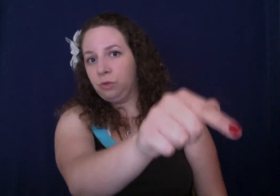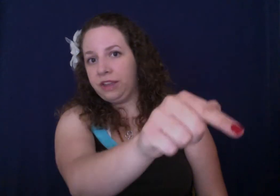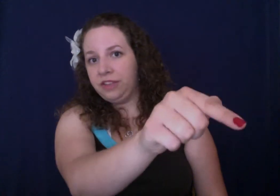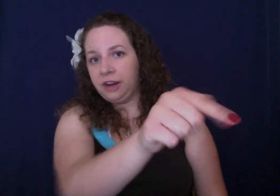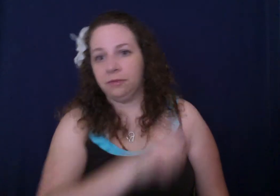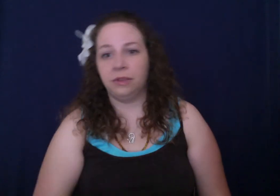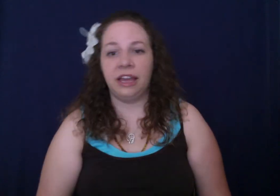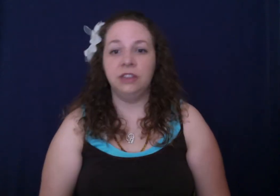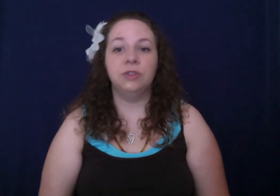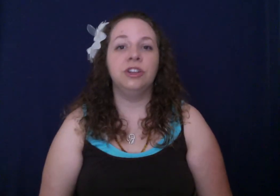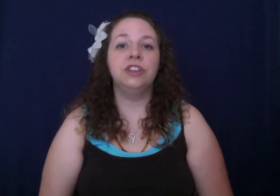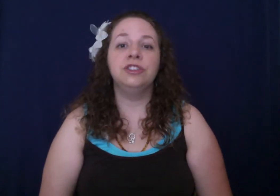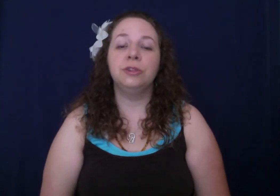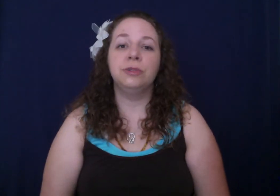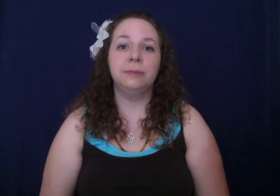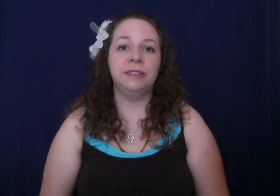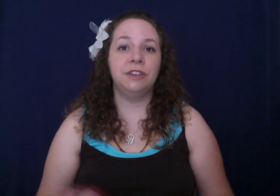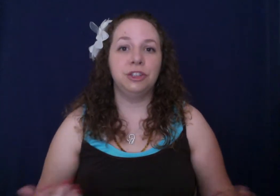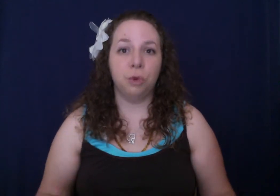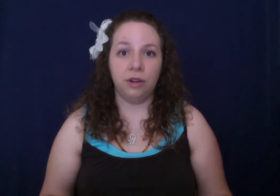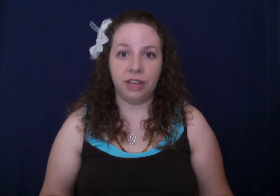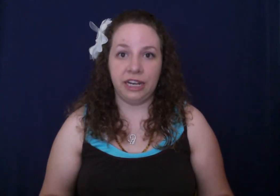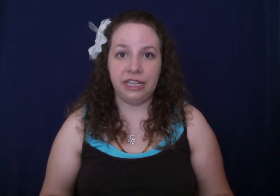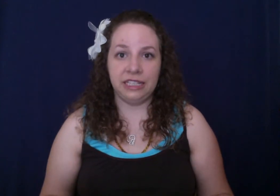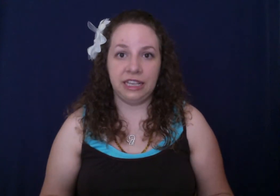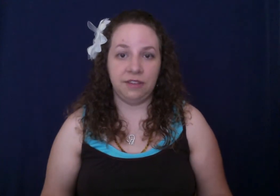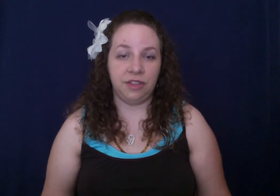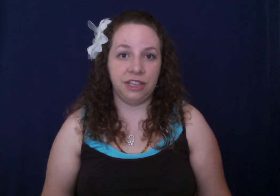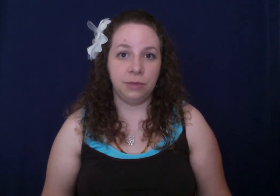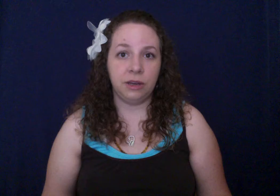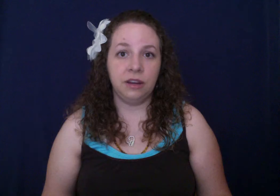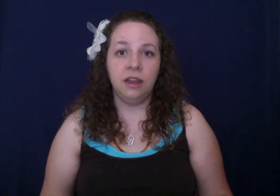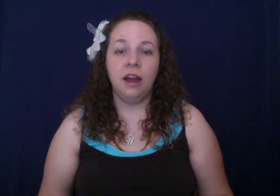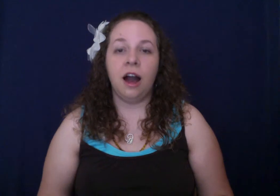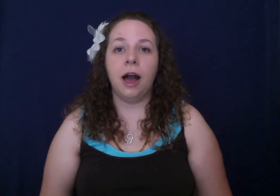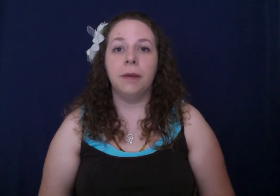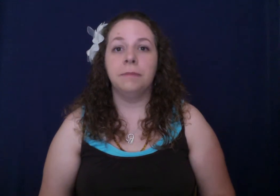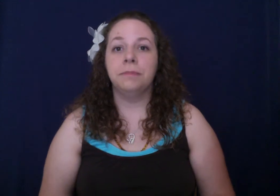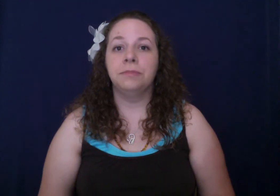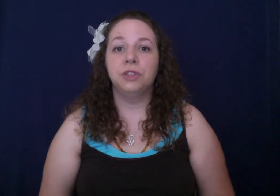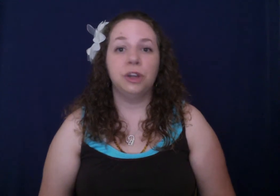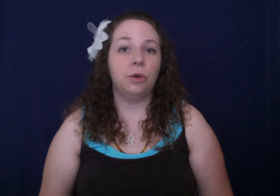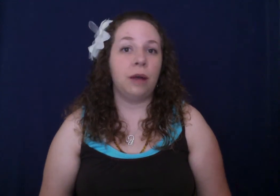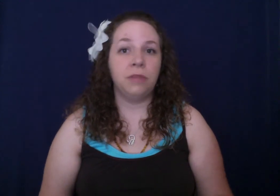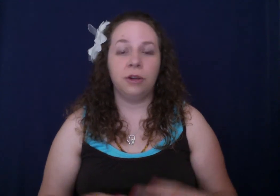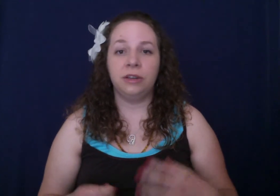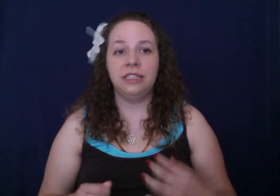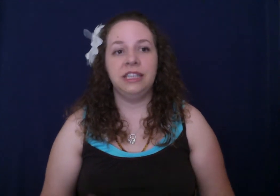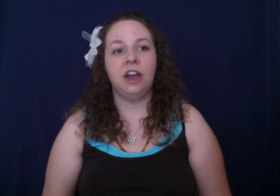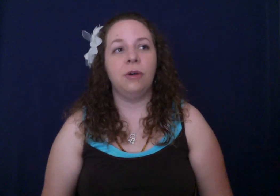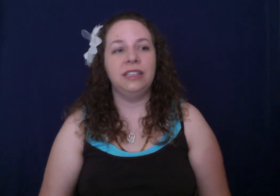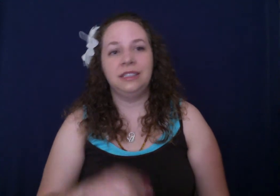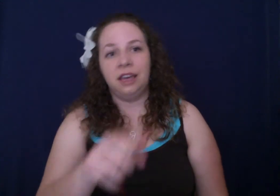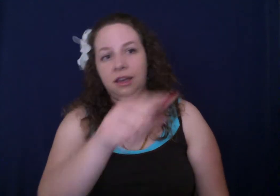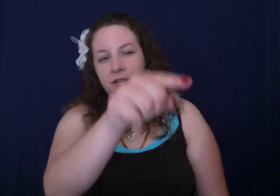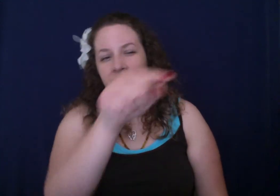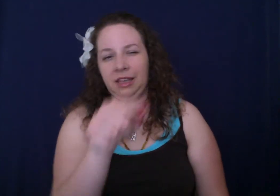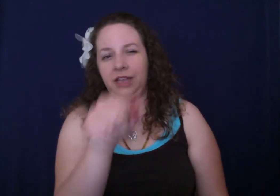right there. Okay, so there is no specific door that I need to give on this one. So I'm not going to say, oh, it's right